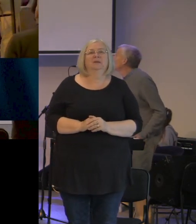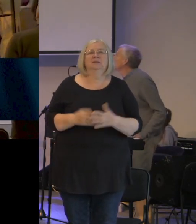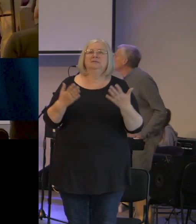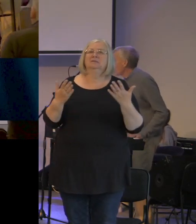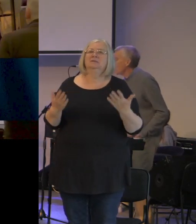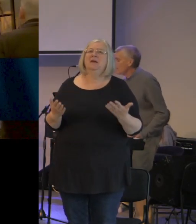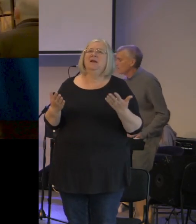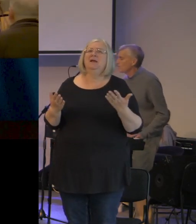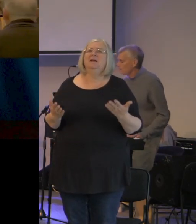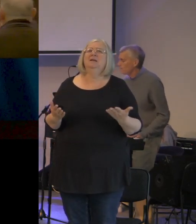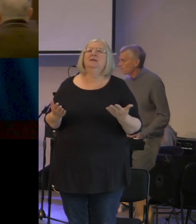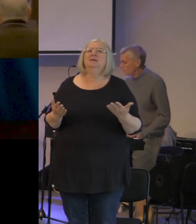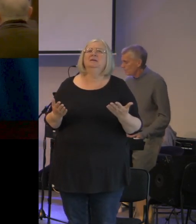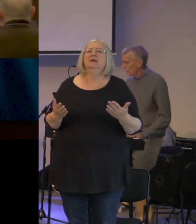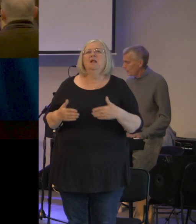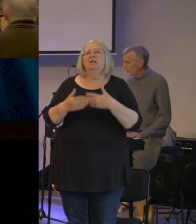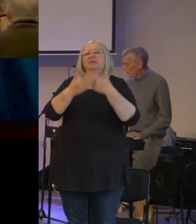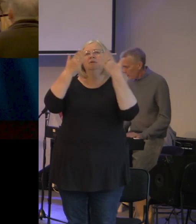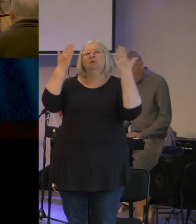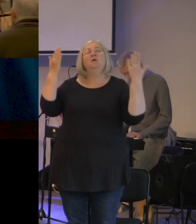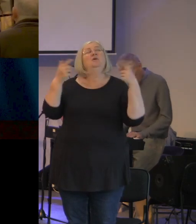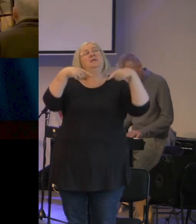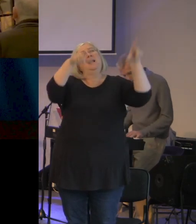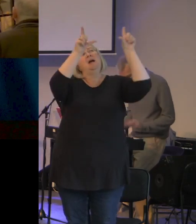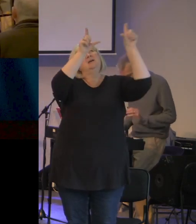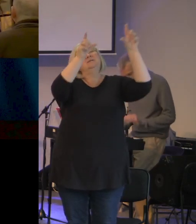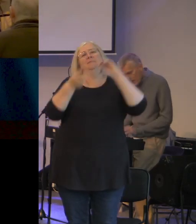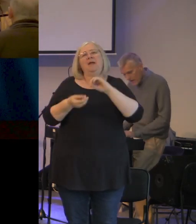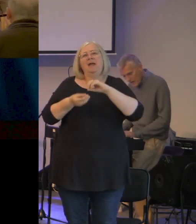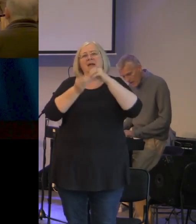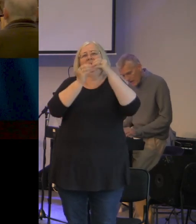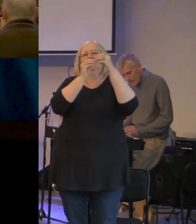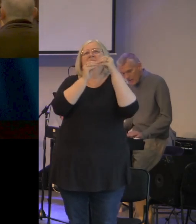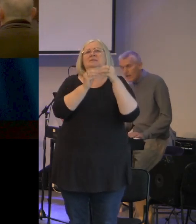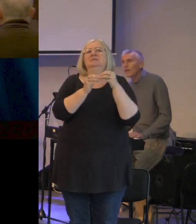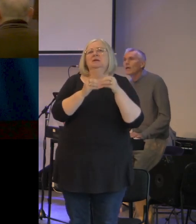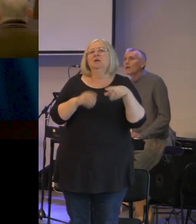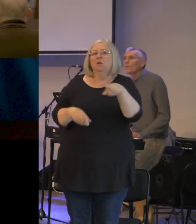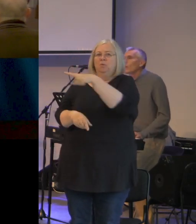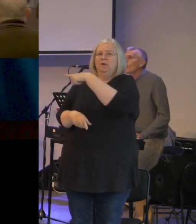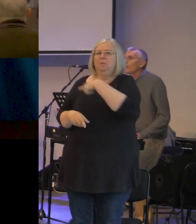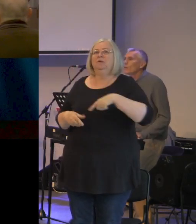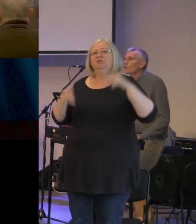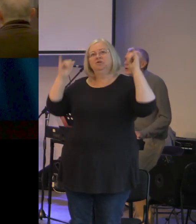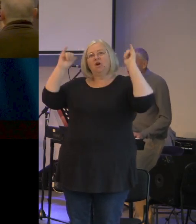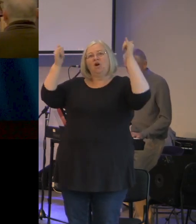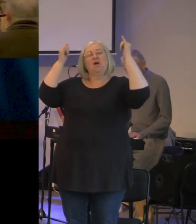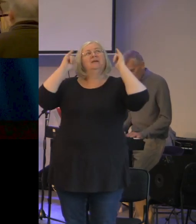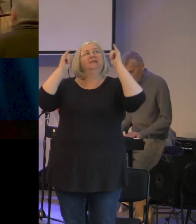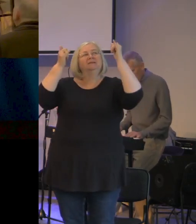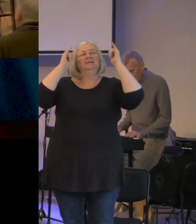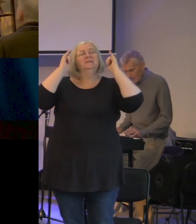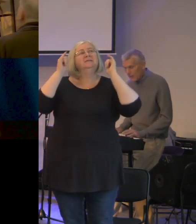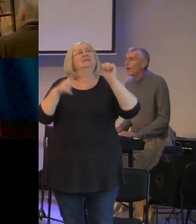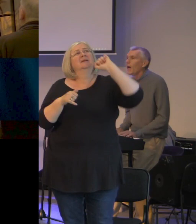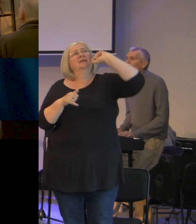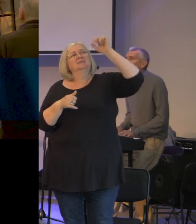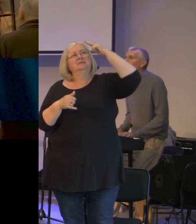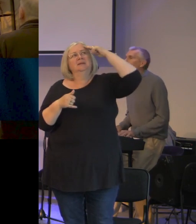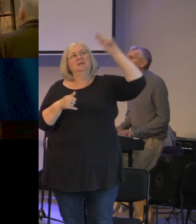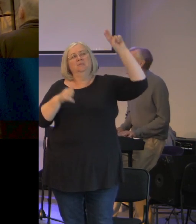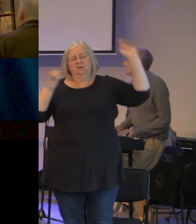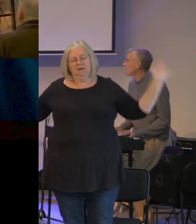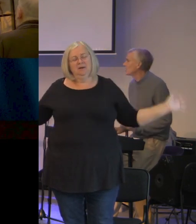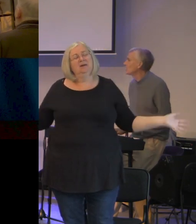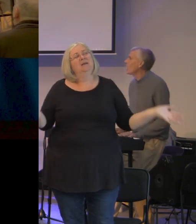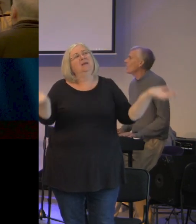This is the day that the Lord has made. We will rejoice as we